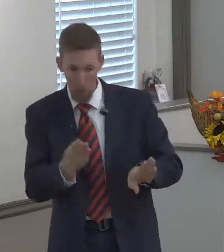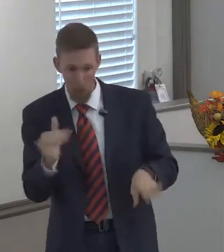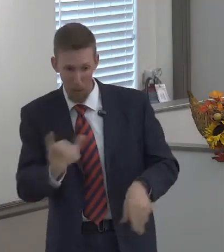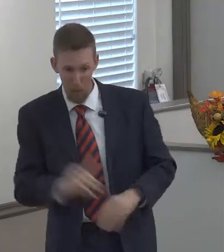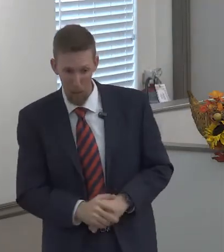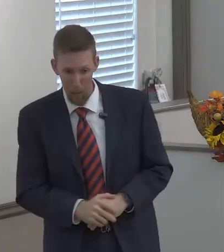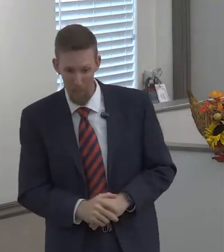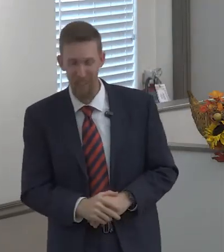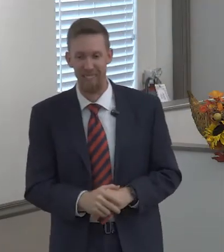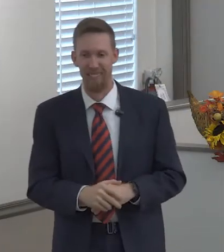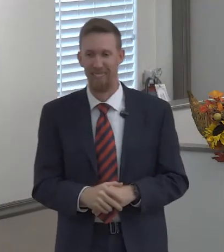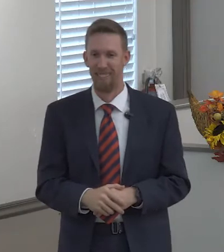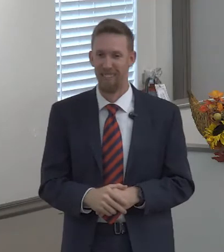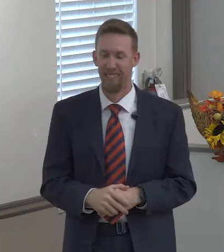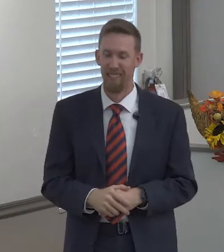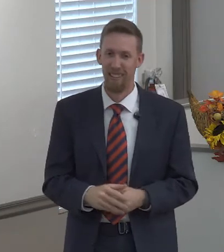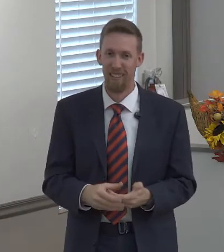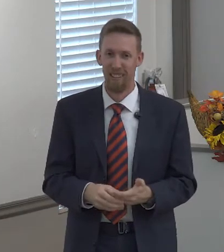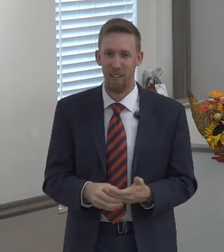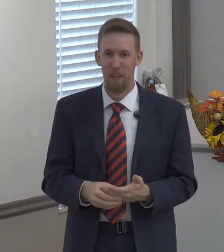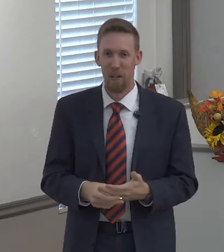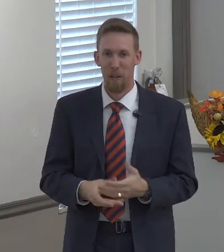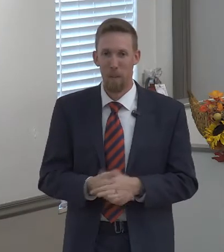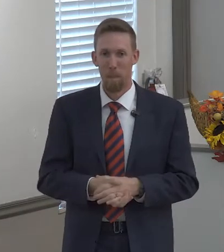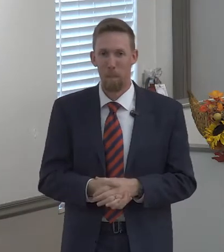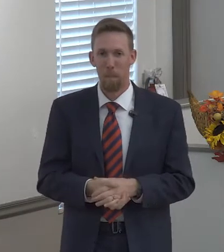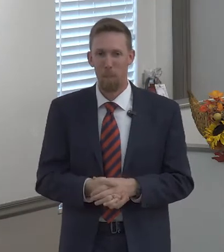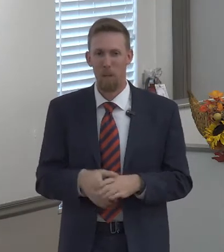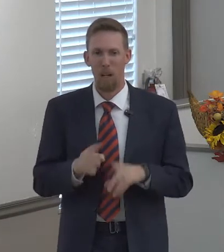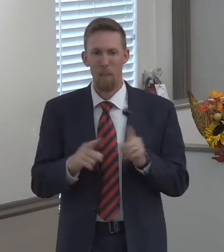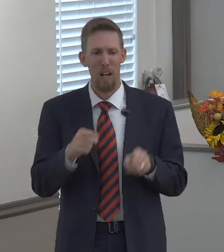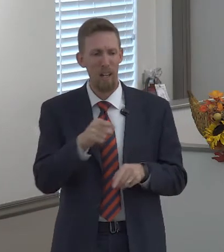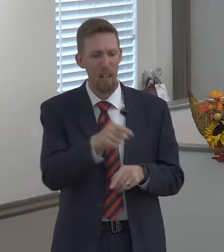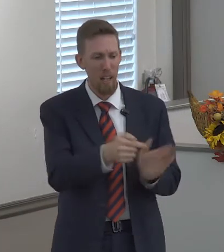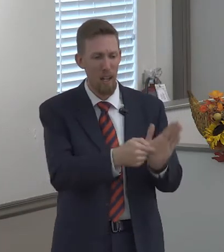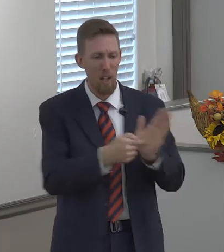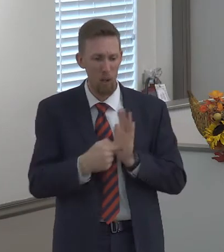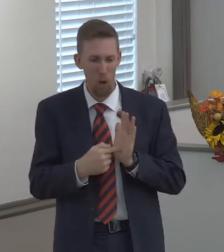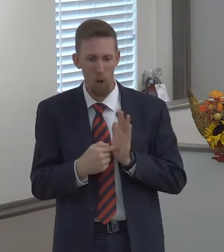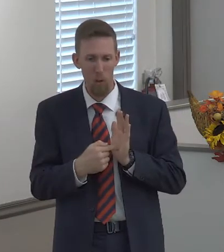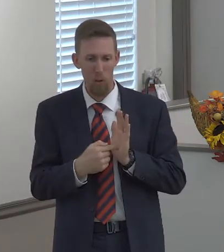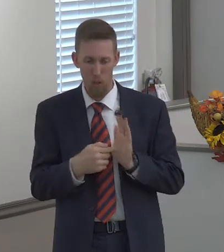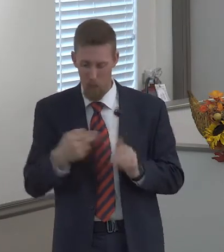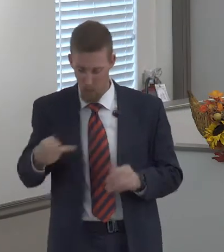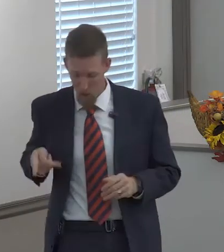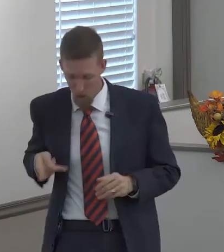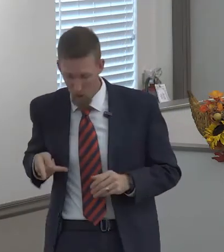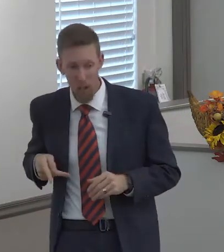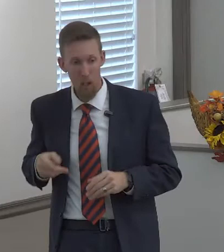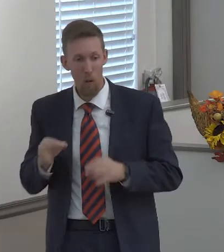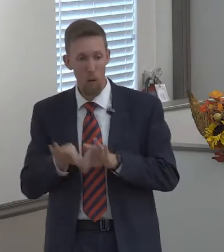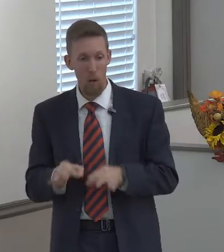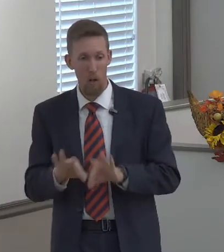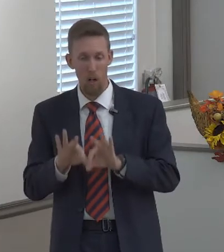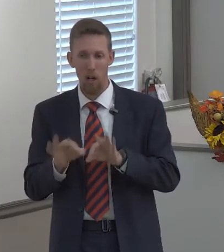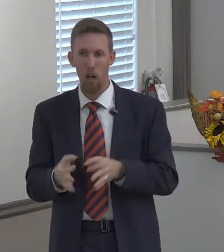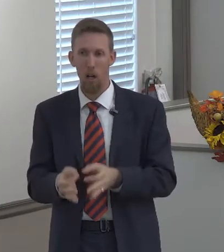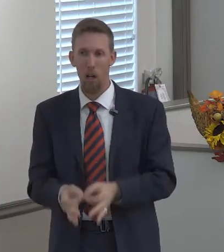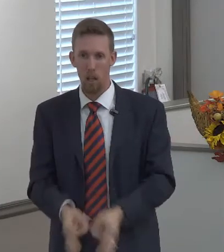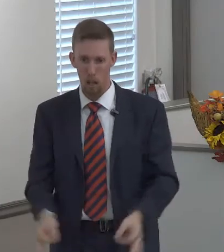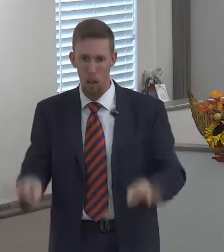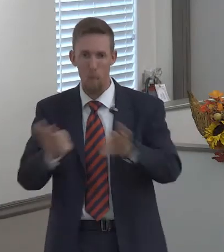am, and he's knocking on the door and I'm hiding behind the curtain. I the video of that has got to be totally